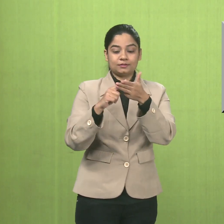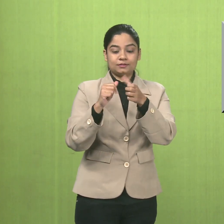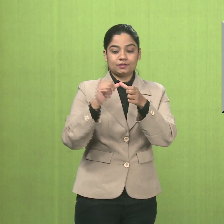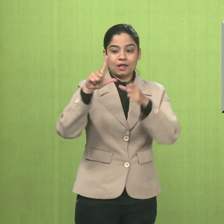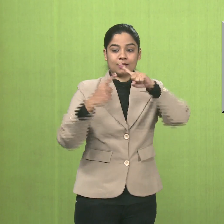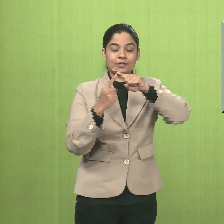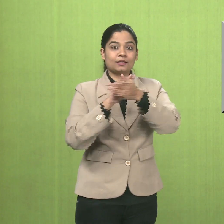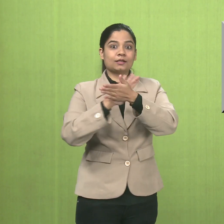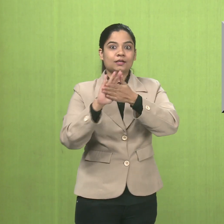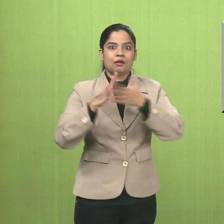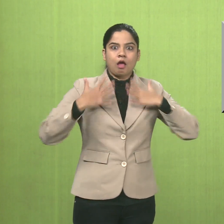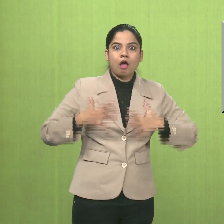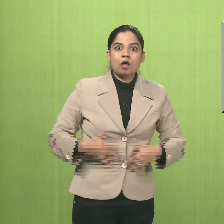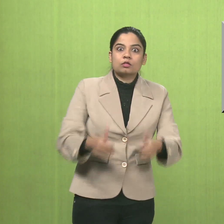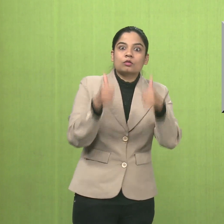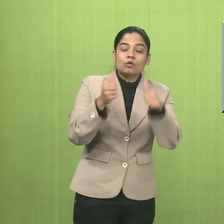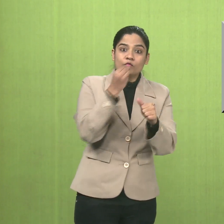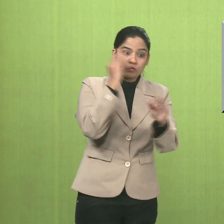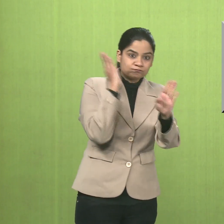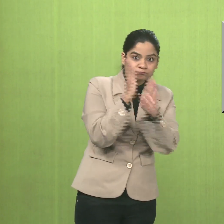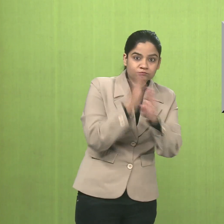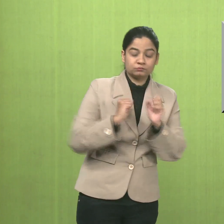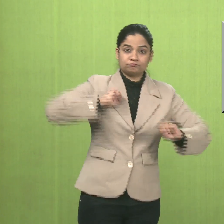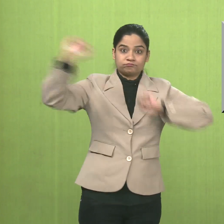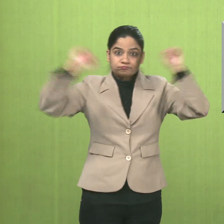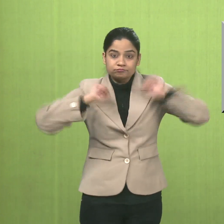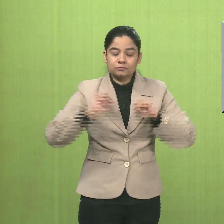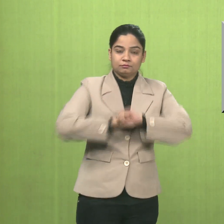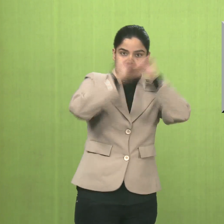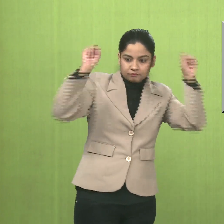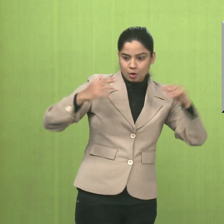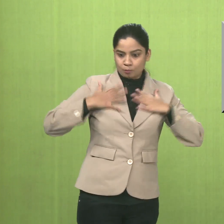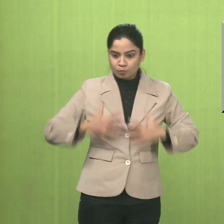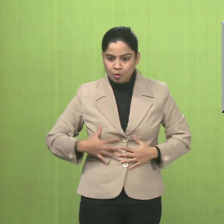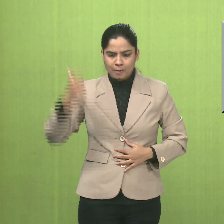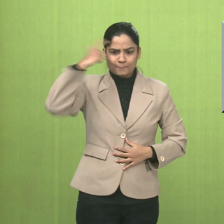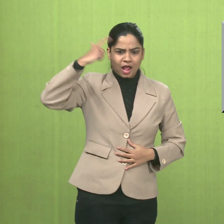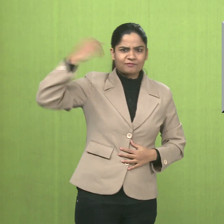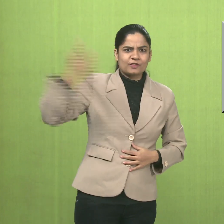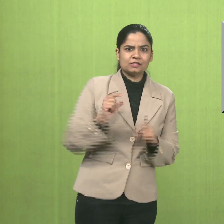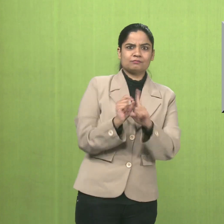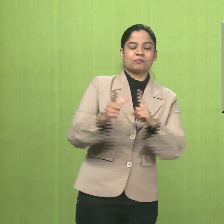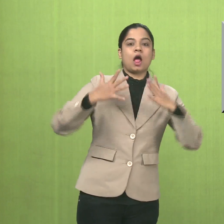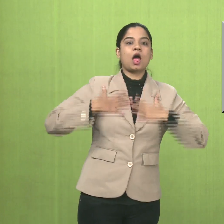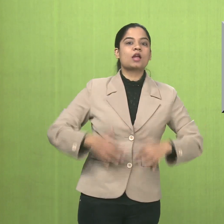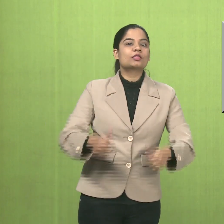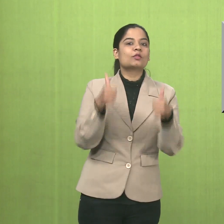Good health. It means a health of complete physical mental and social